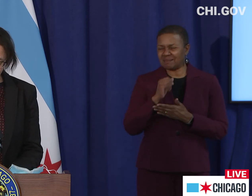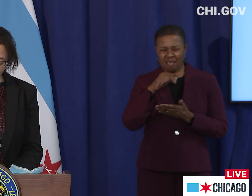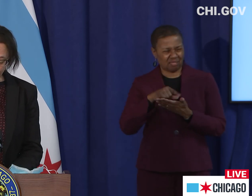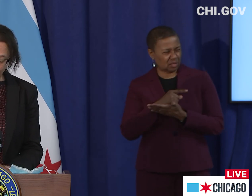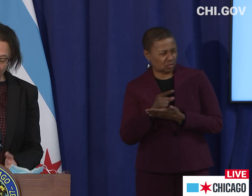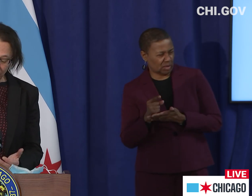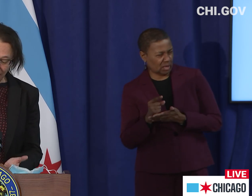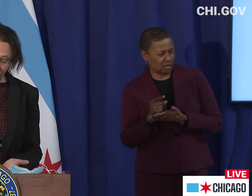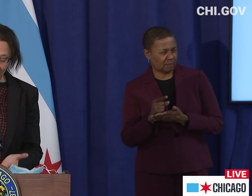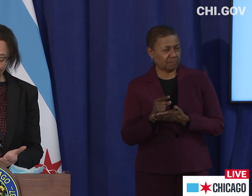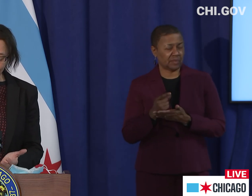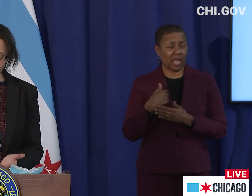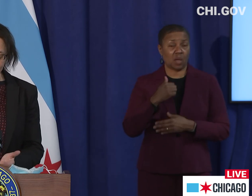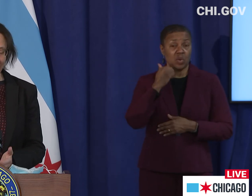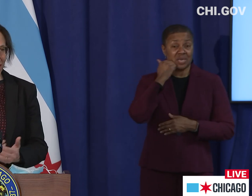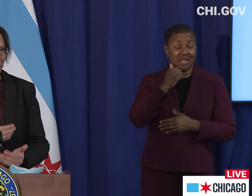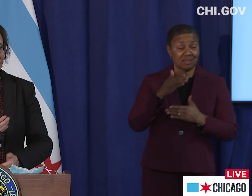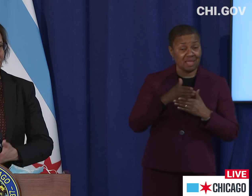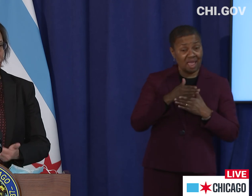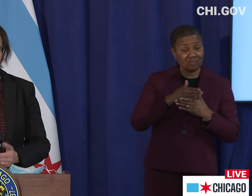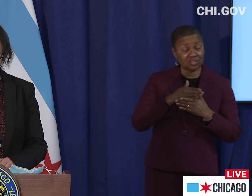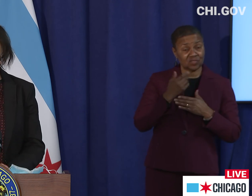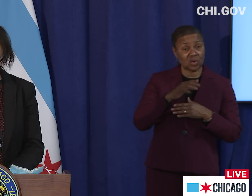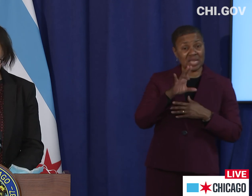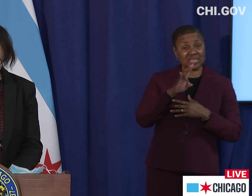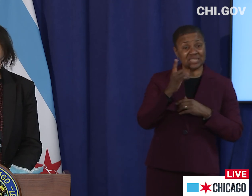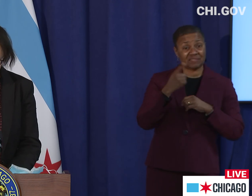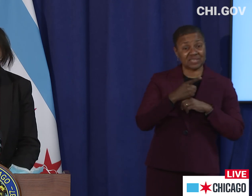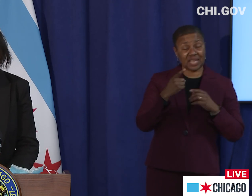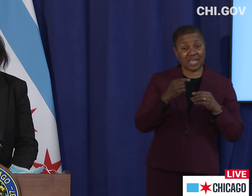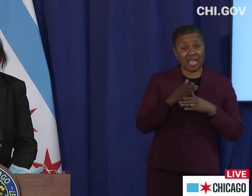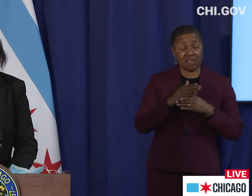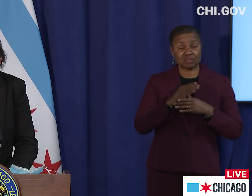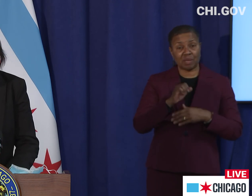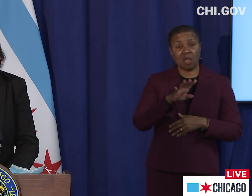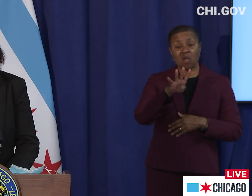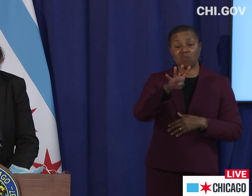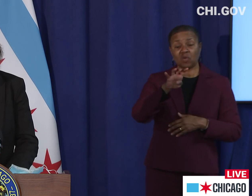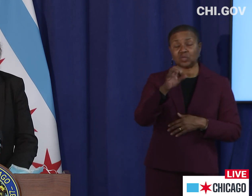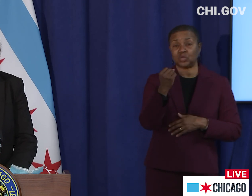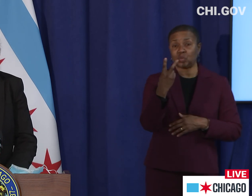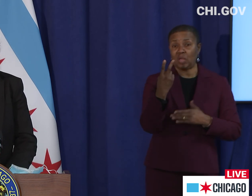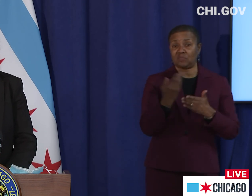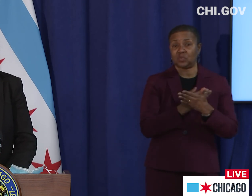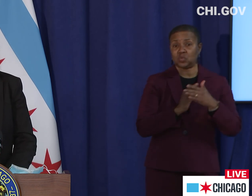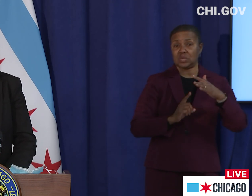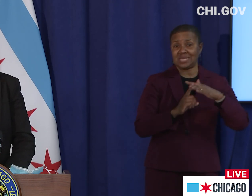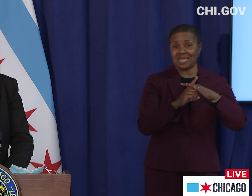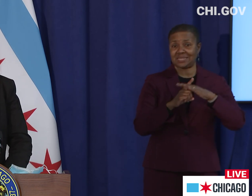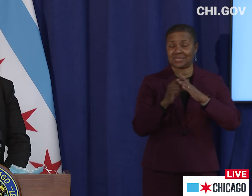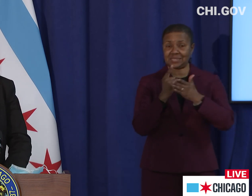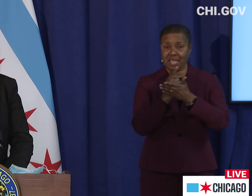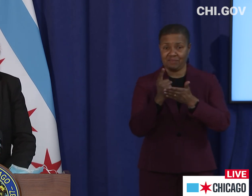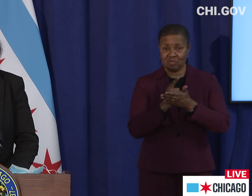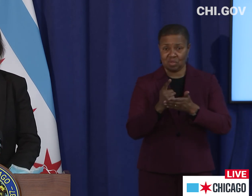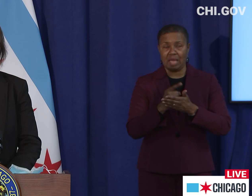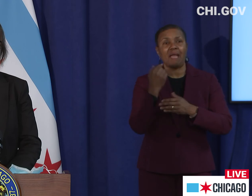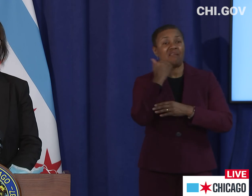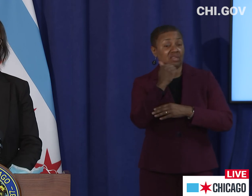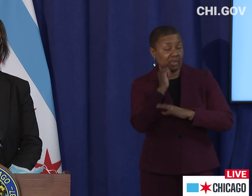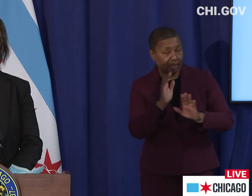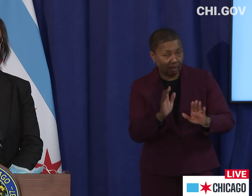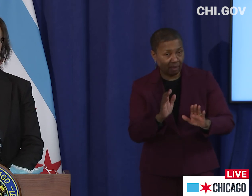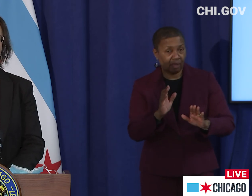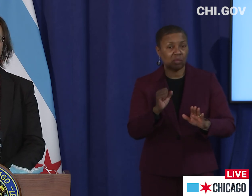week, our daily average on a 7-day rolling average was about 412 new cases a week. So that means a day. So